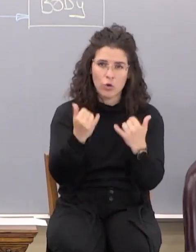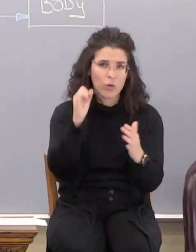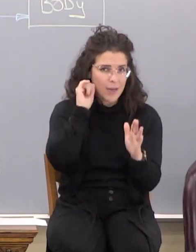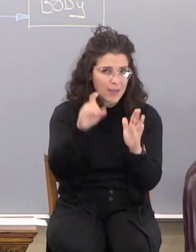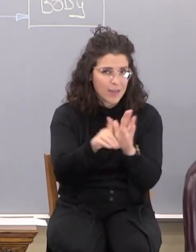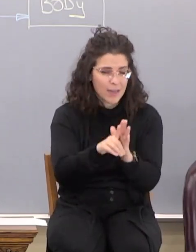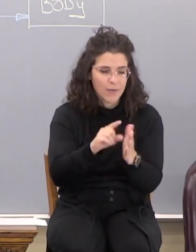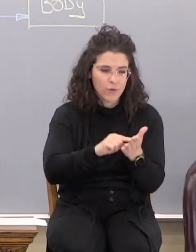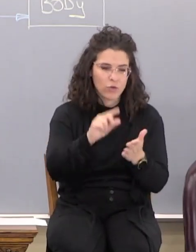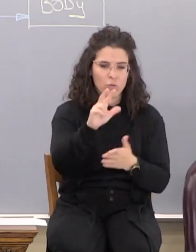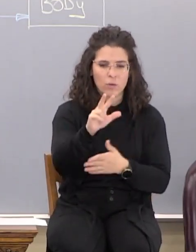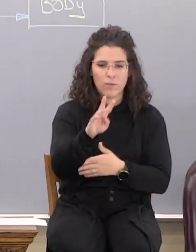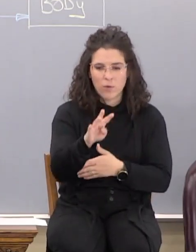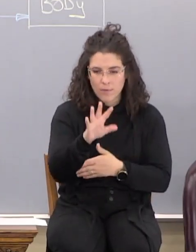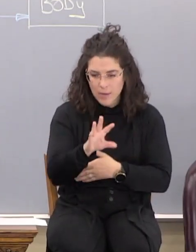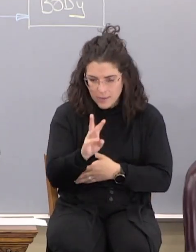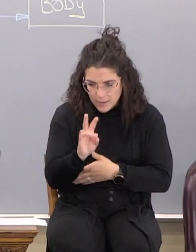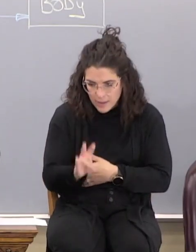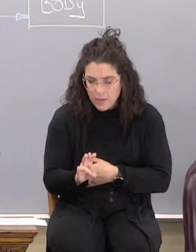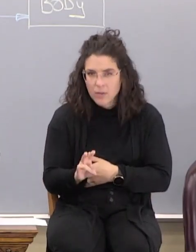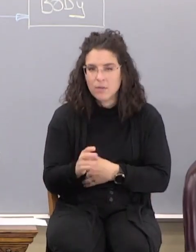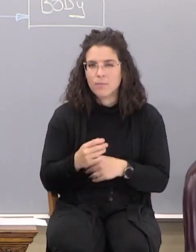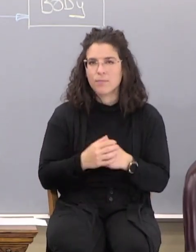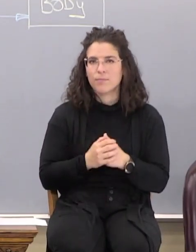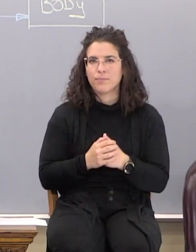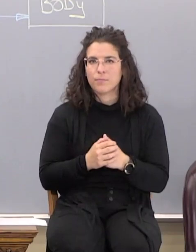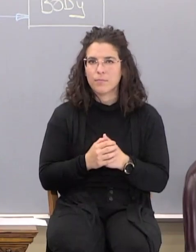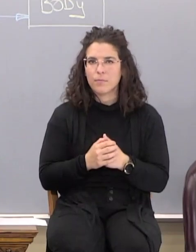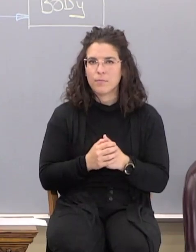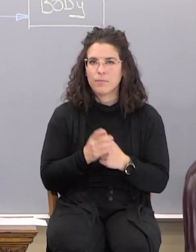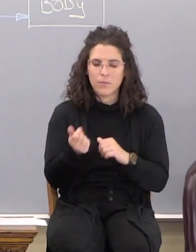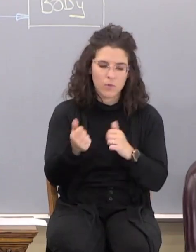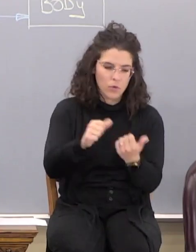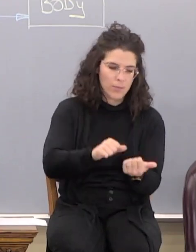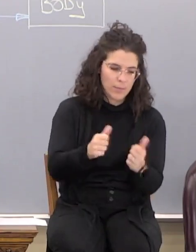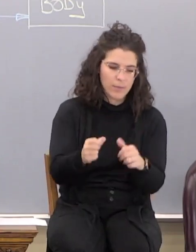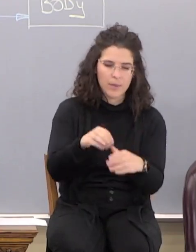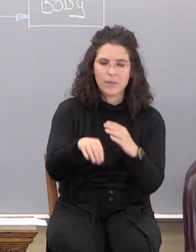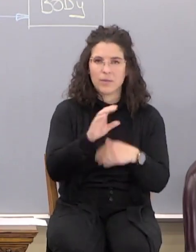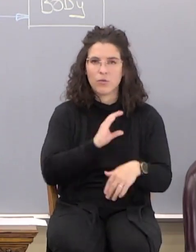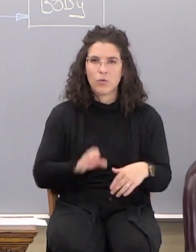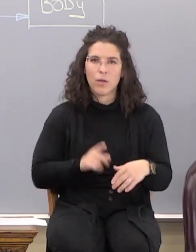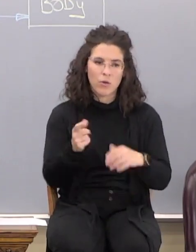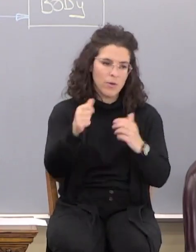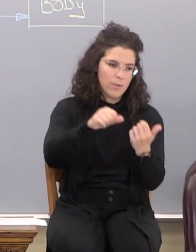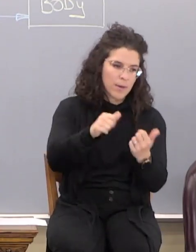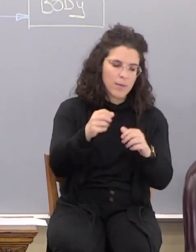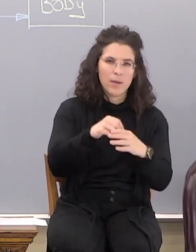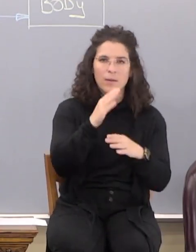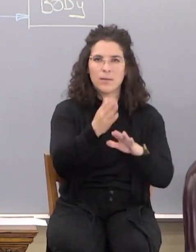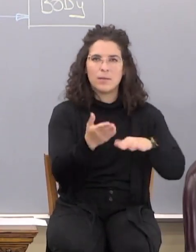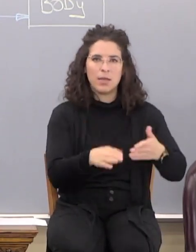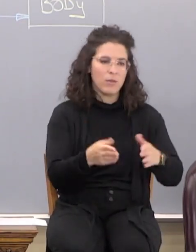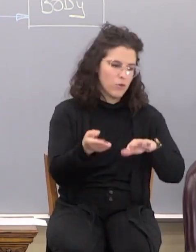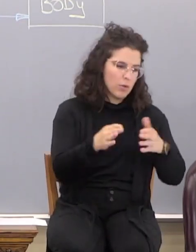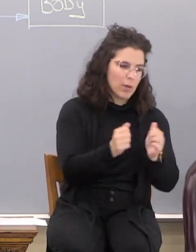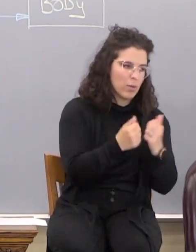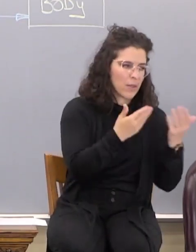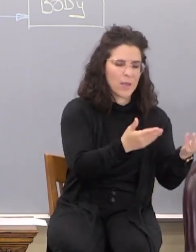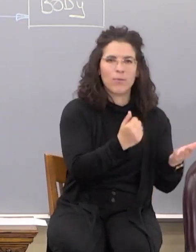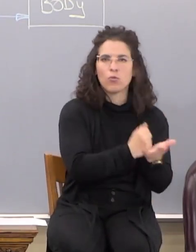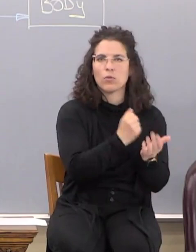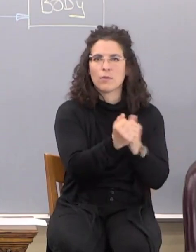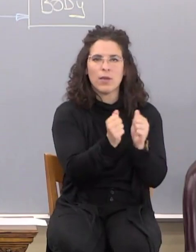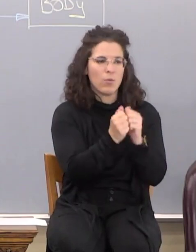what verse 3, 4, and 5, 6, 7. You're baptized into Christ. You're baptized into his death. You're dead with him. You're crucified with